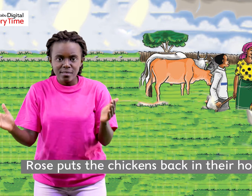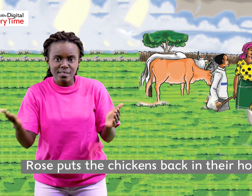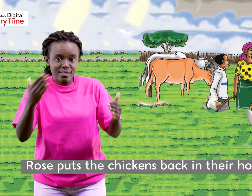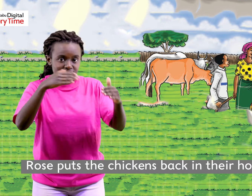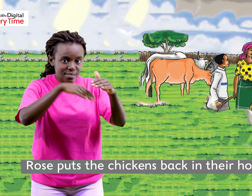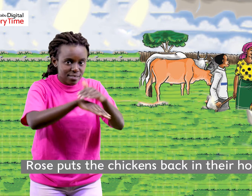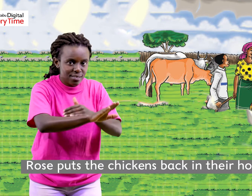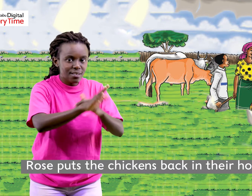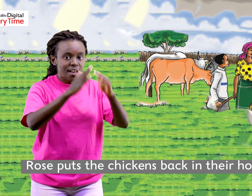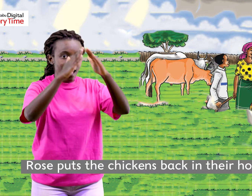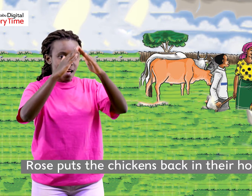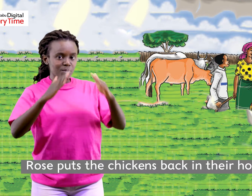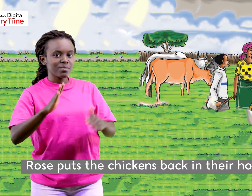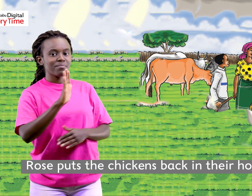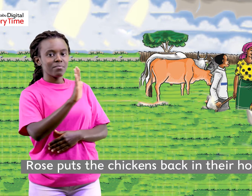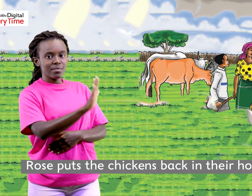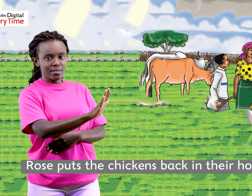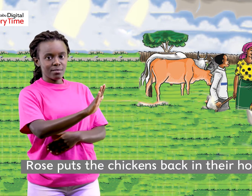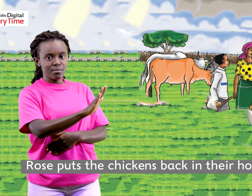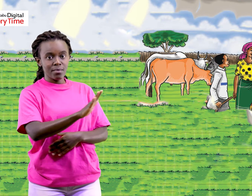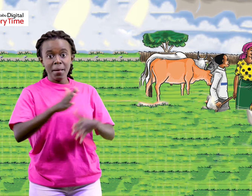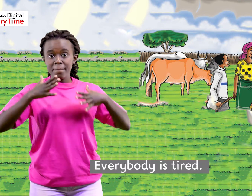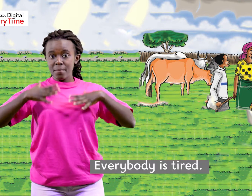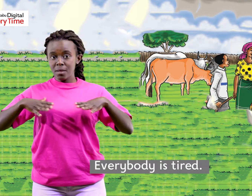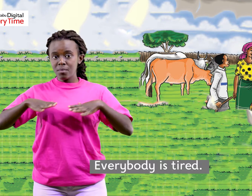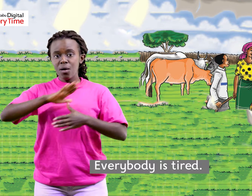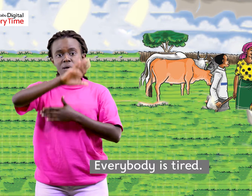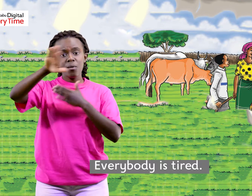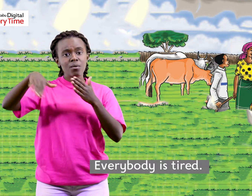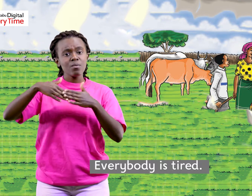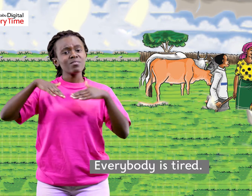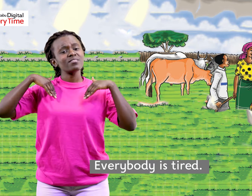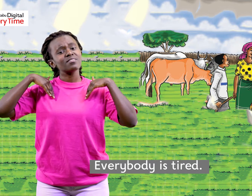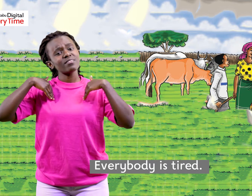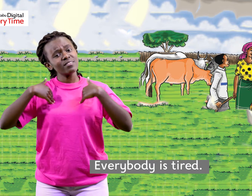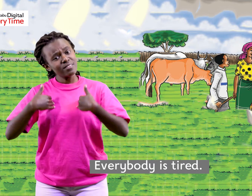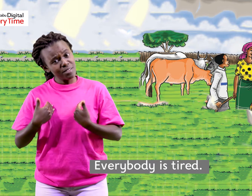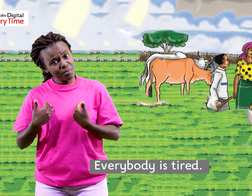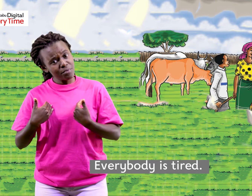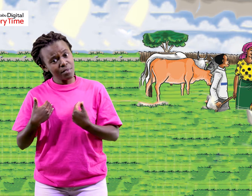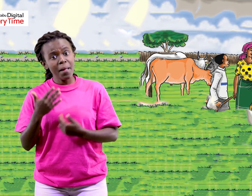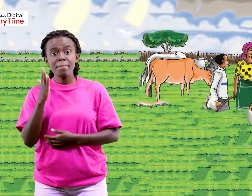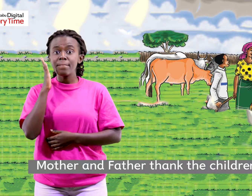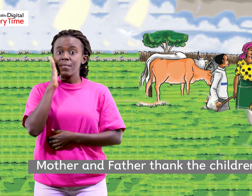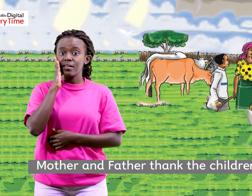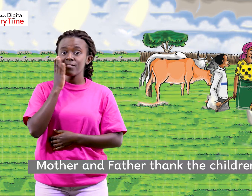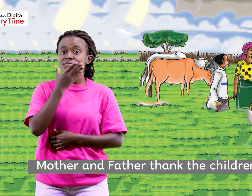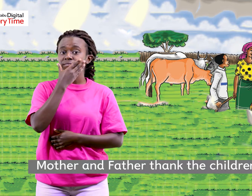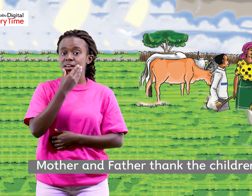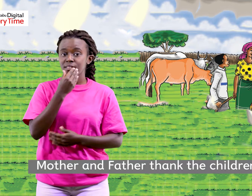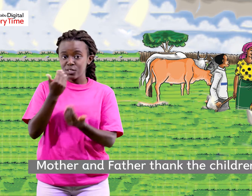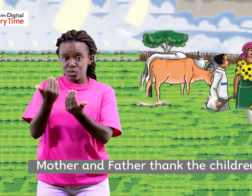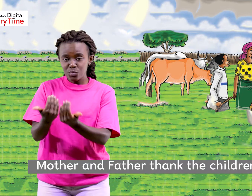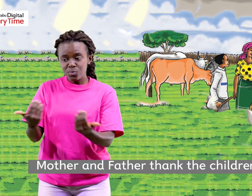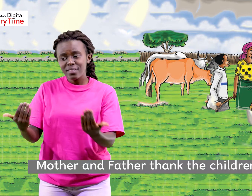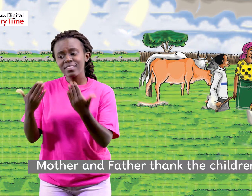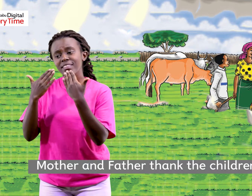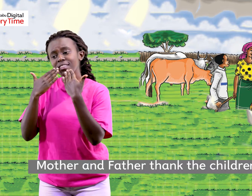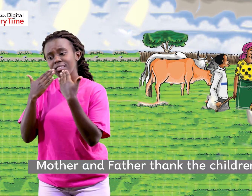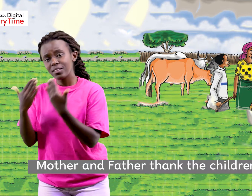Rose puts the chickens back in their house. Everybody is tired. Mother and Father thank the